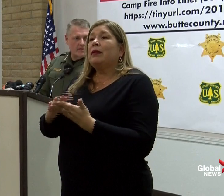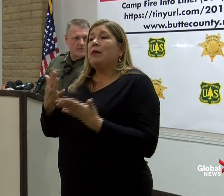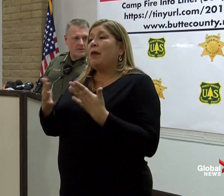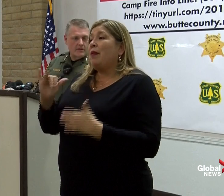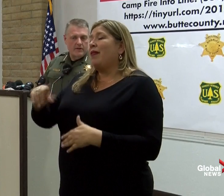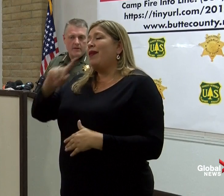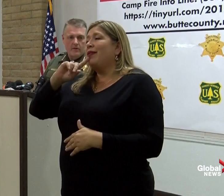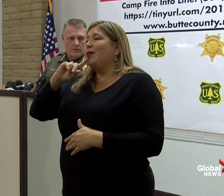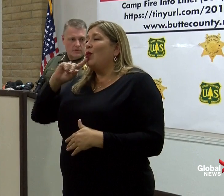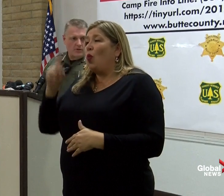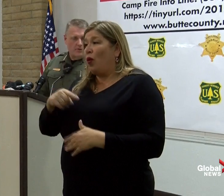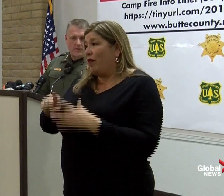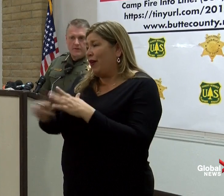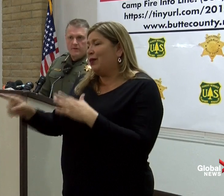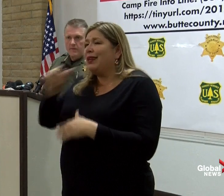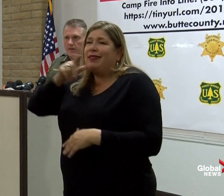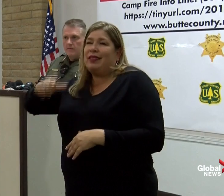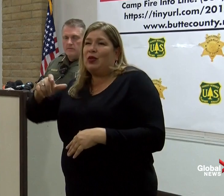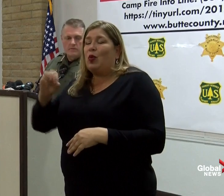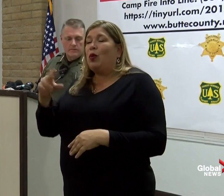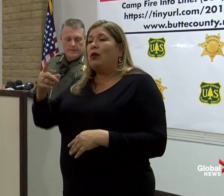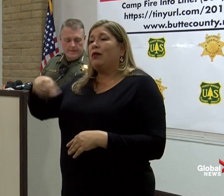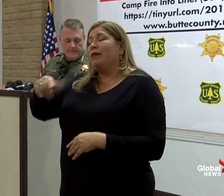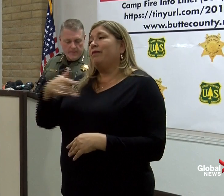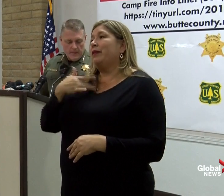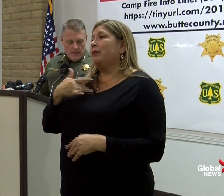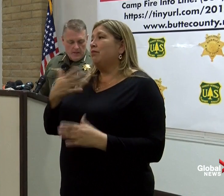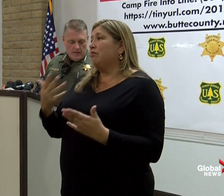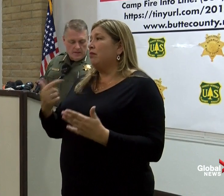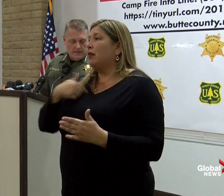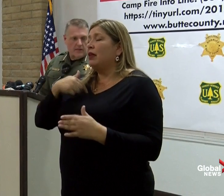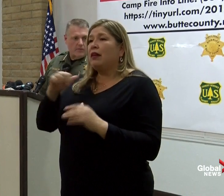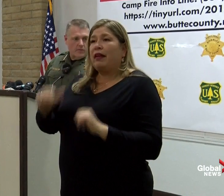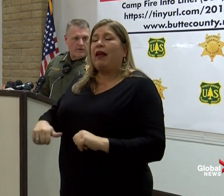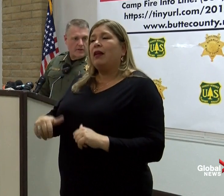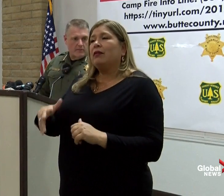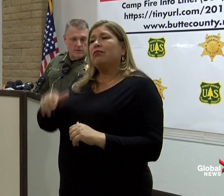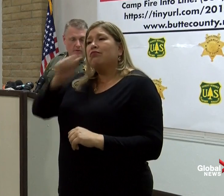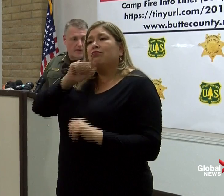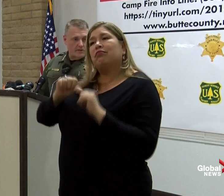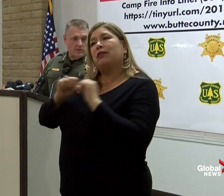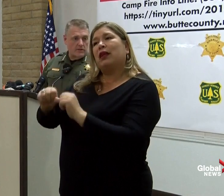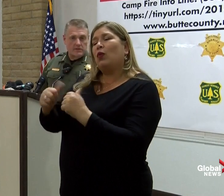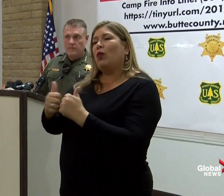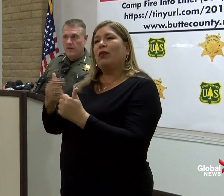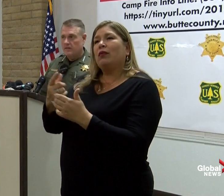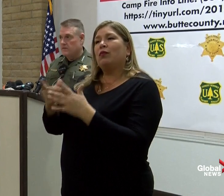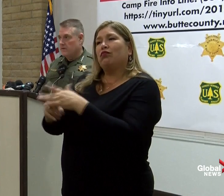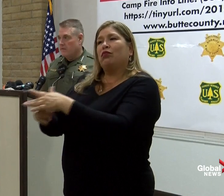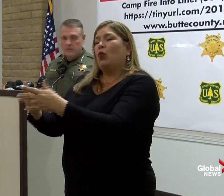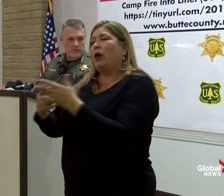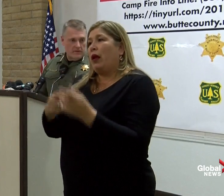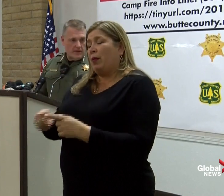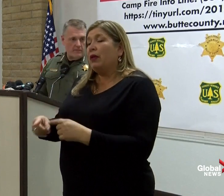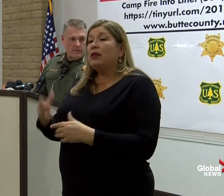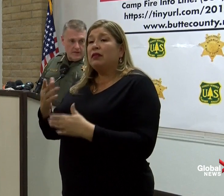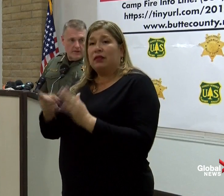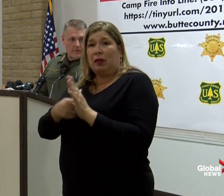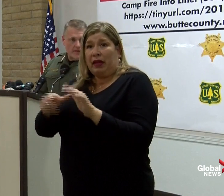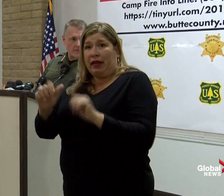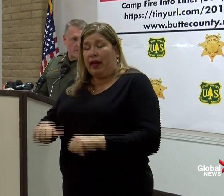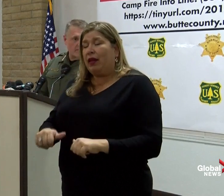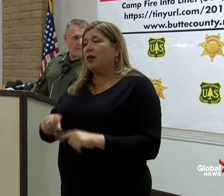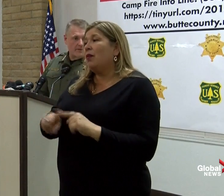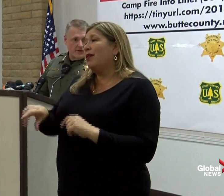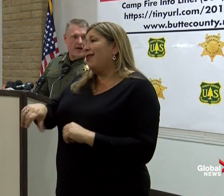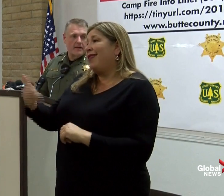order wasn't necessary, or two, that they're going to be able to deal with whatever comes their way. And certainly in some cases, they're able to do that. But in